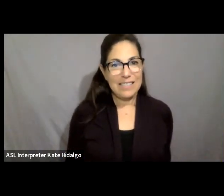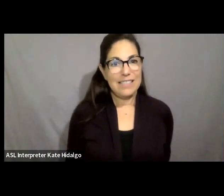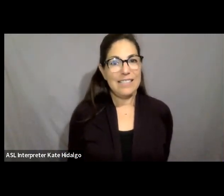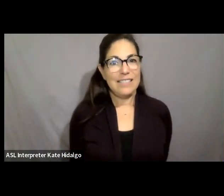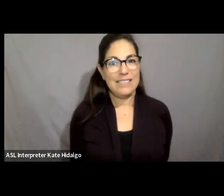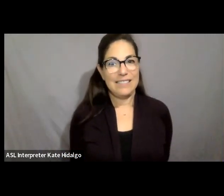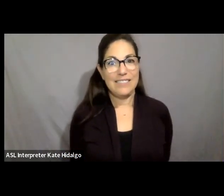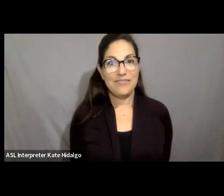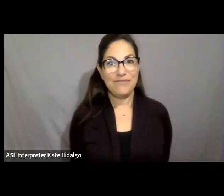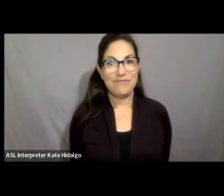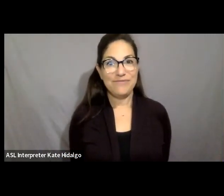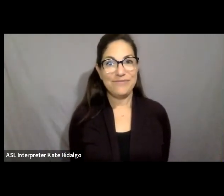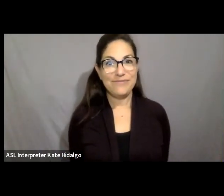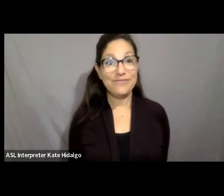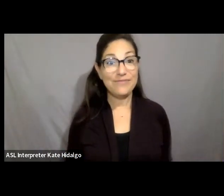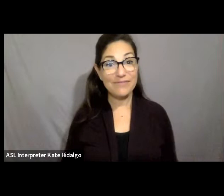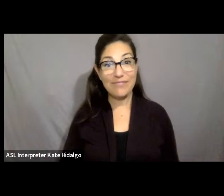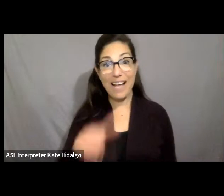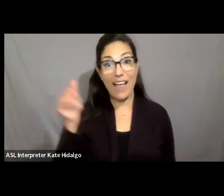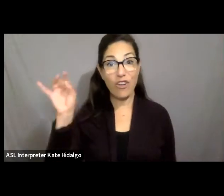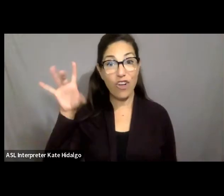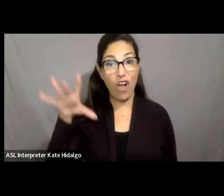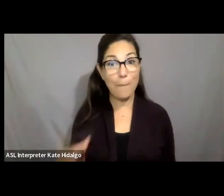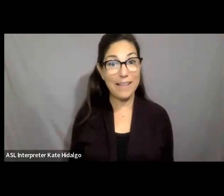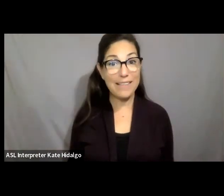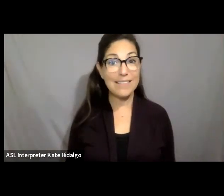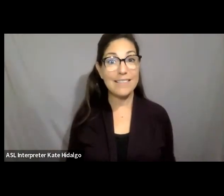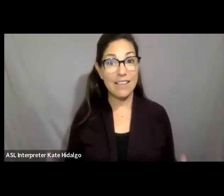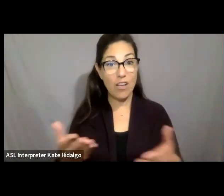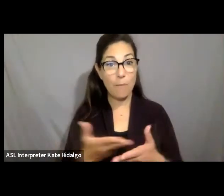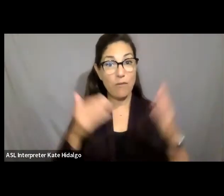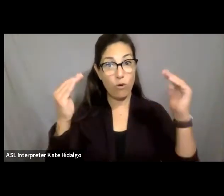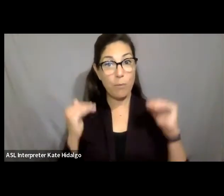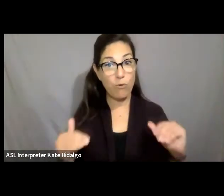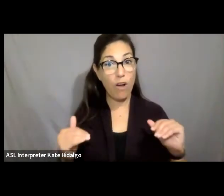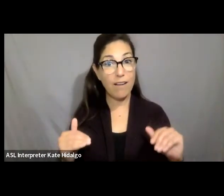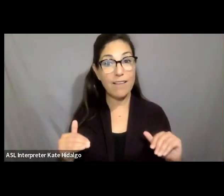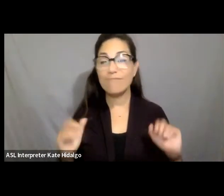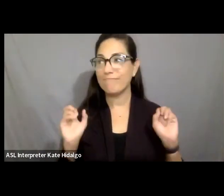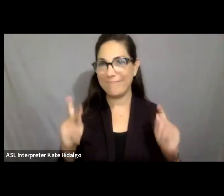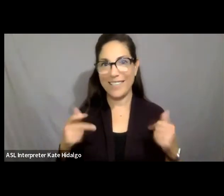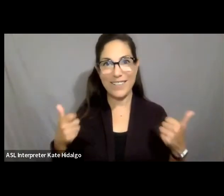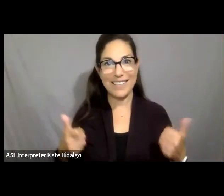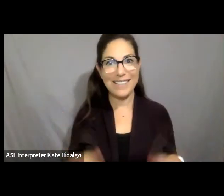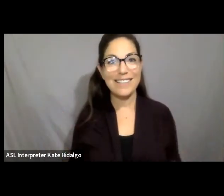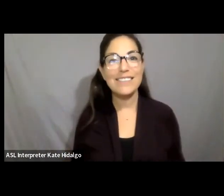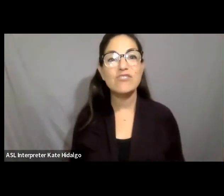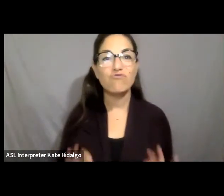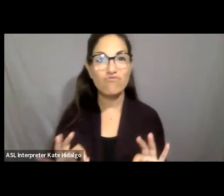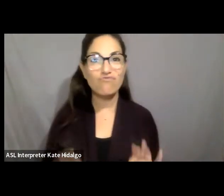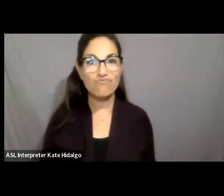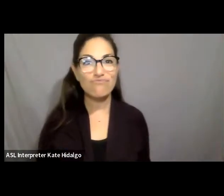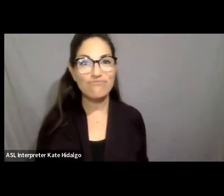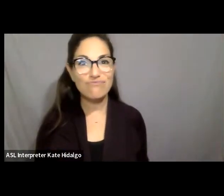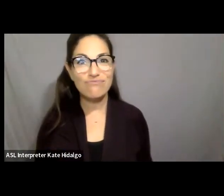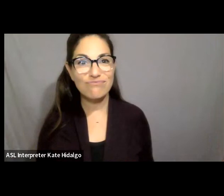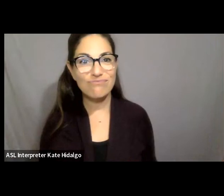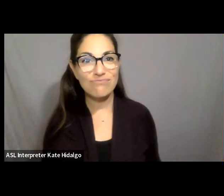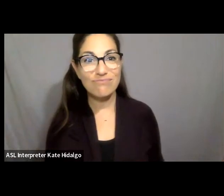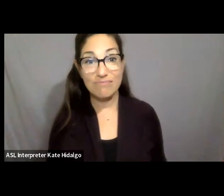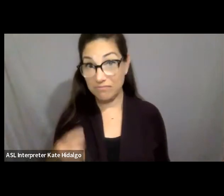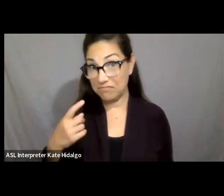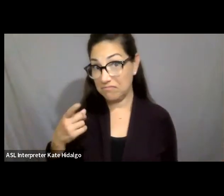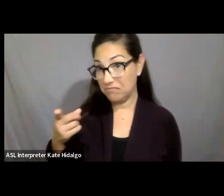Very good. Any other comments before we move on? Okay, we're going to move on. You want to